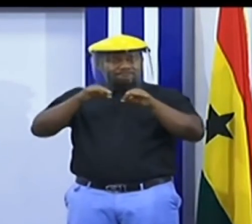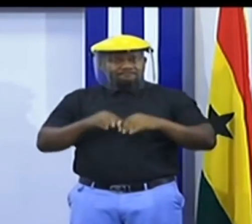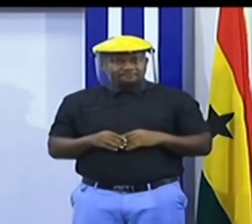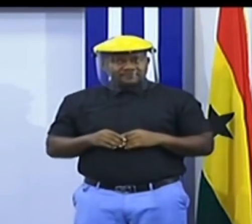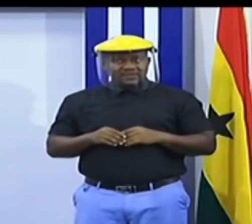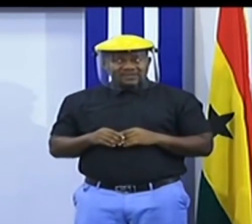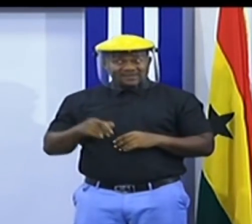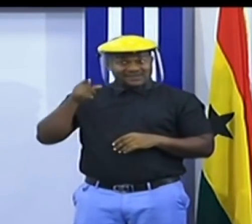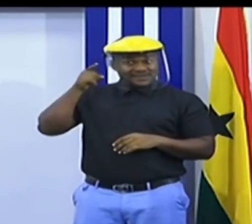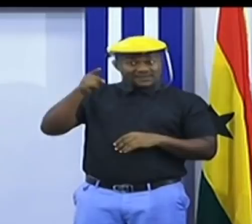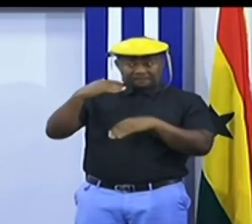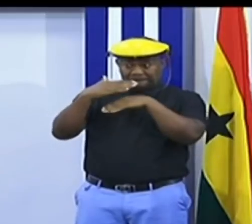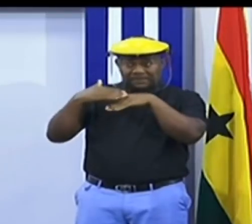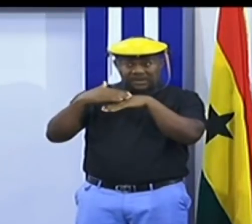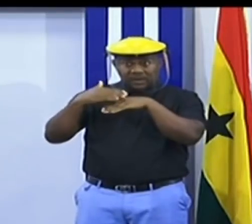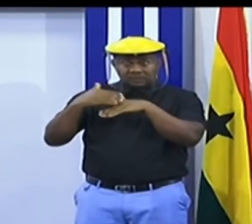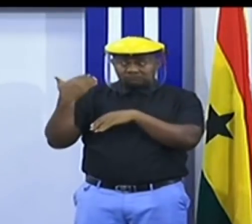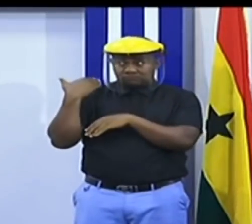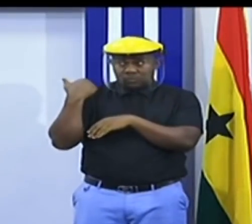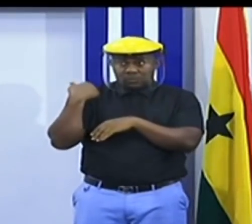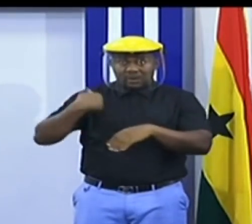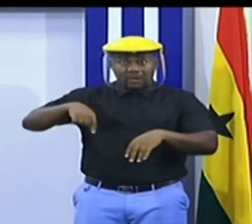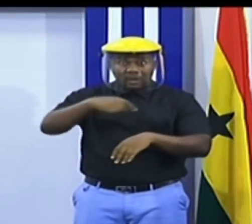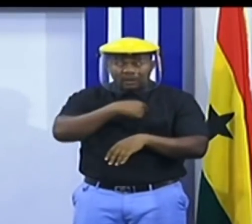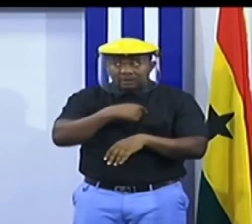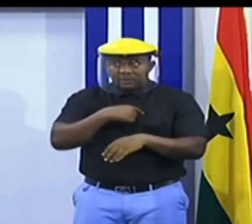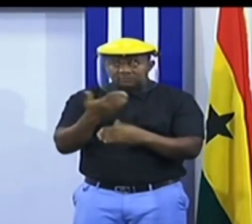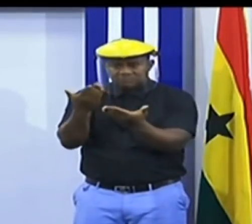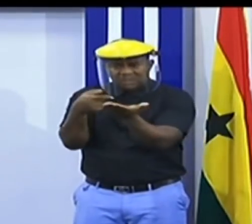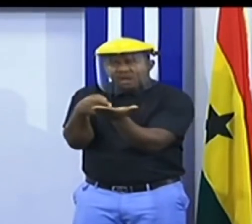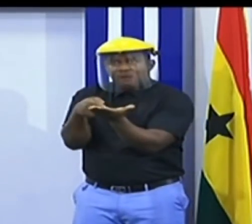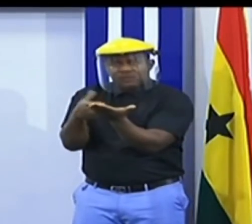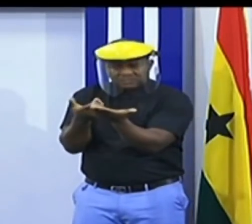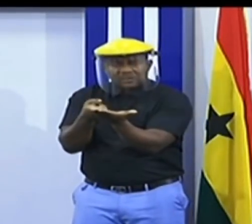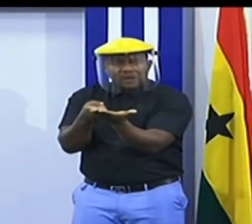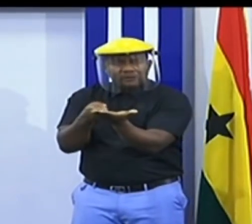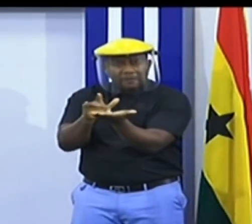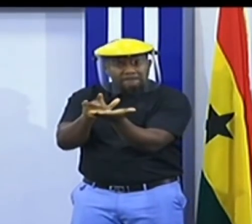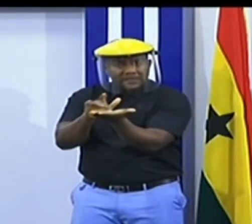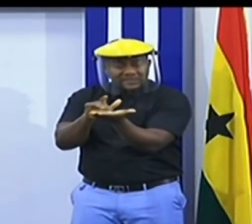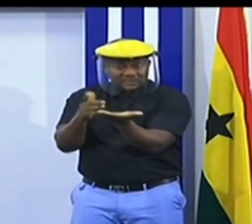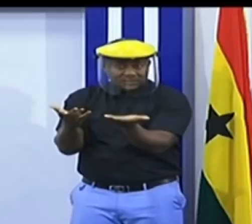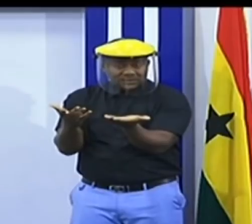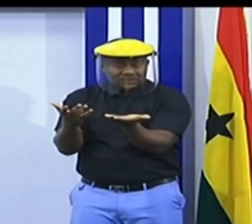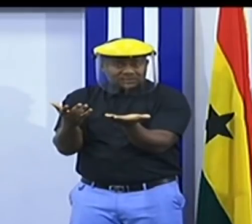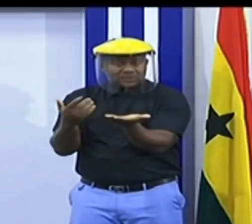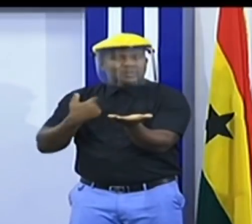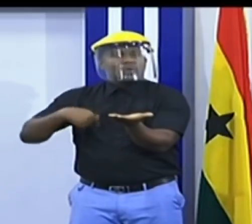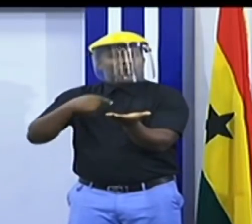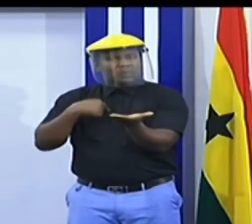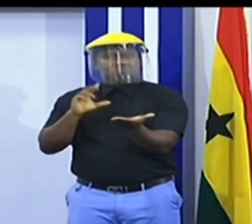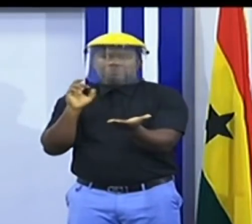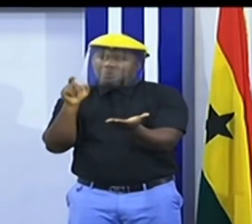to us with their supposed or their suggested cure, and that we will test